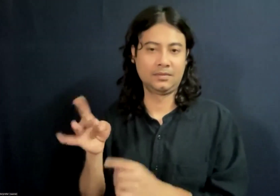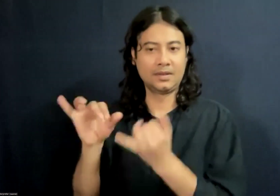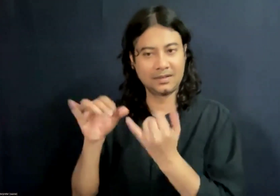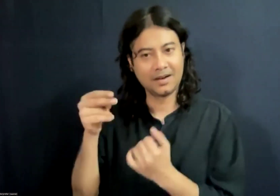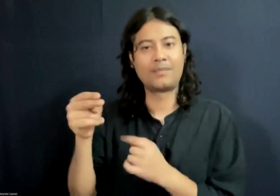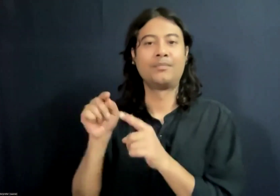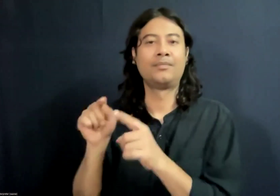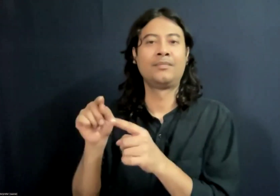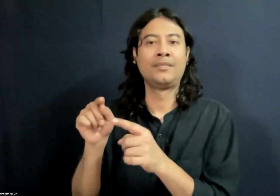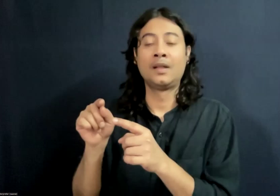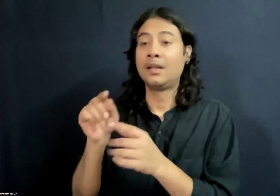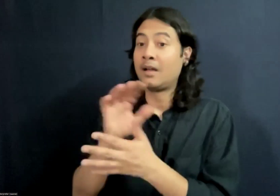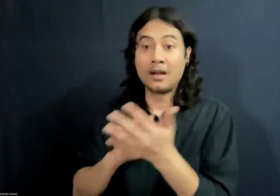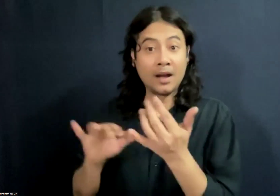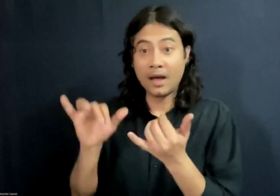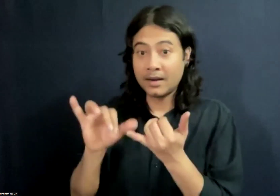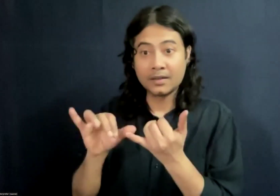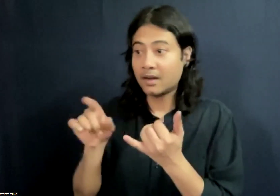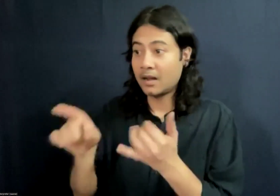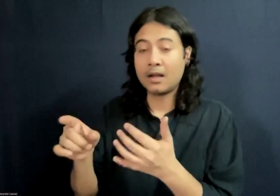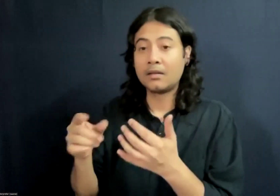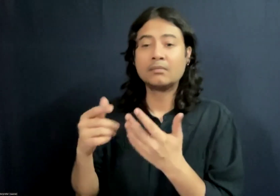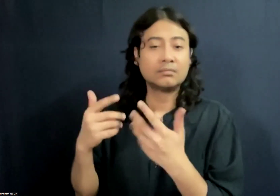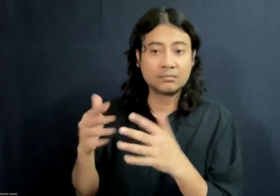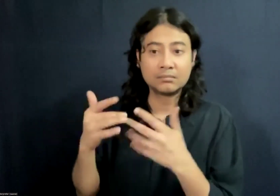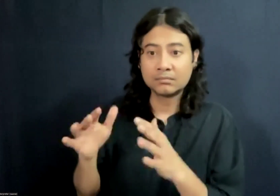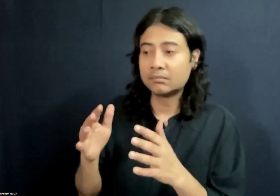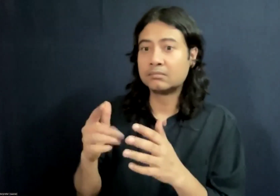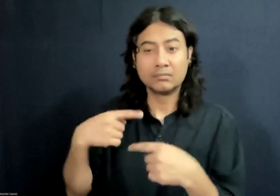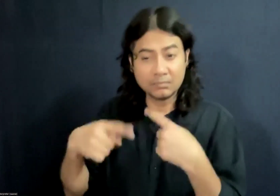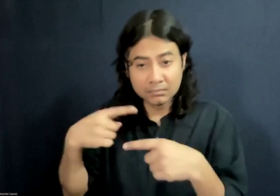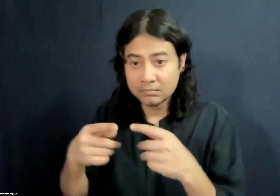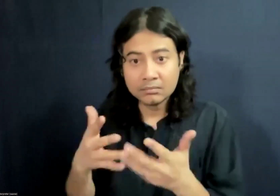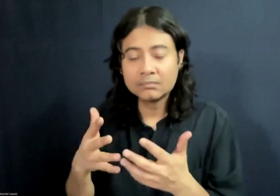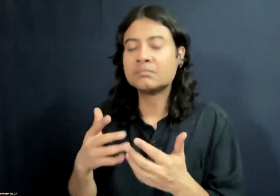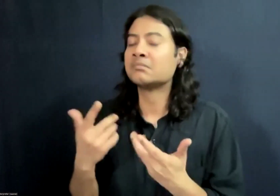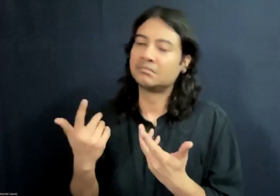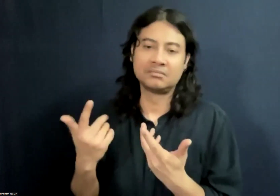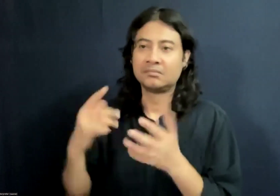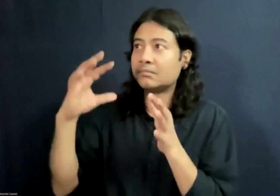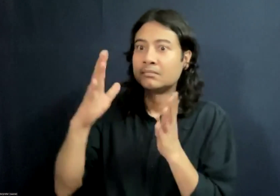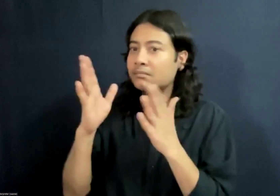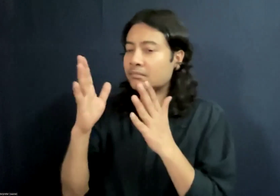the Lord, and two, our sins will not be removed.